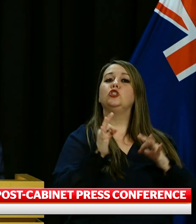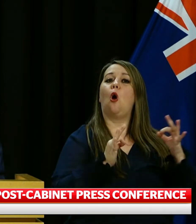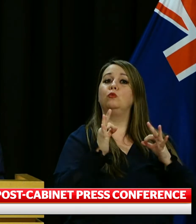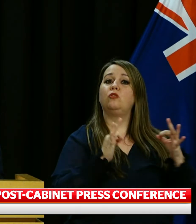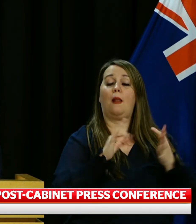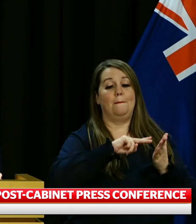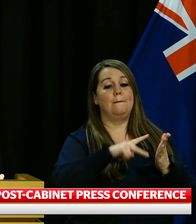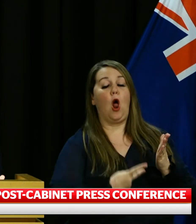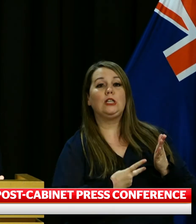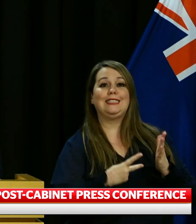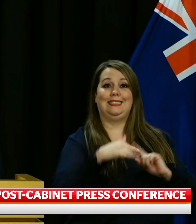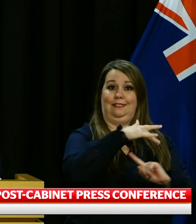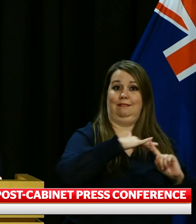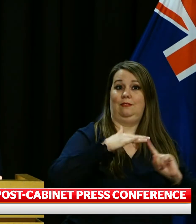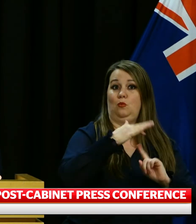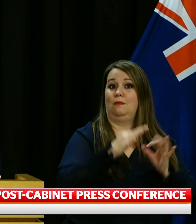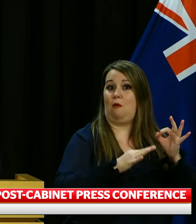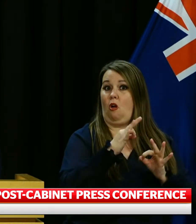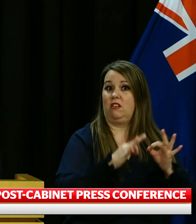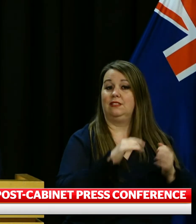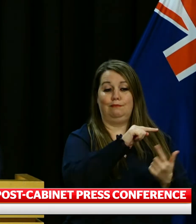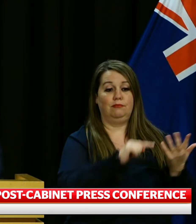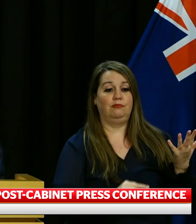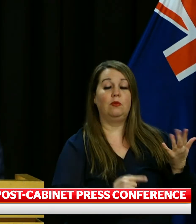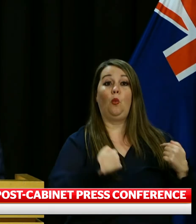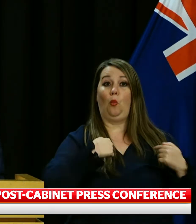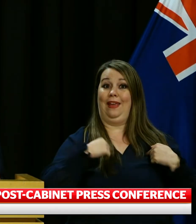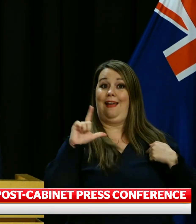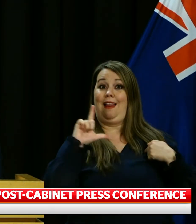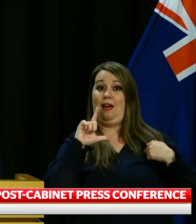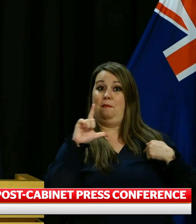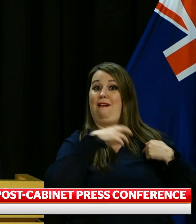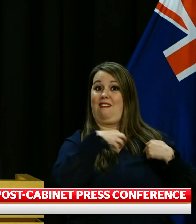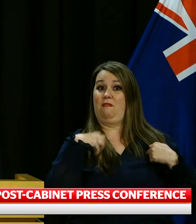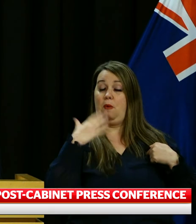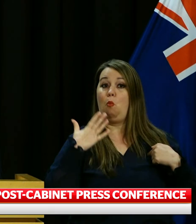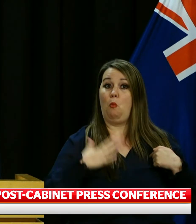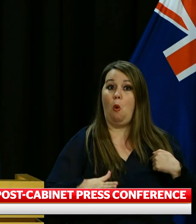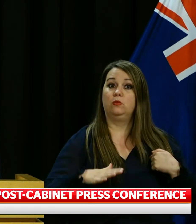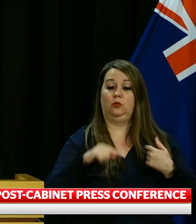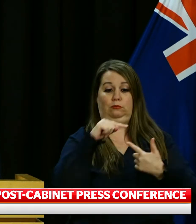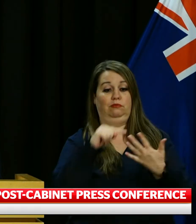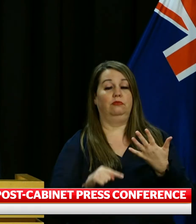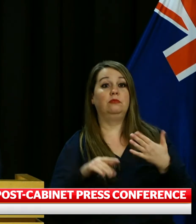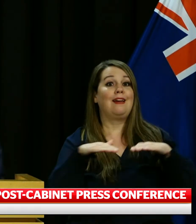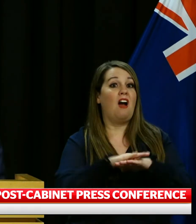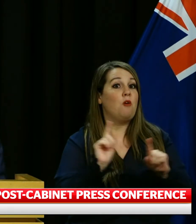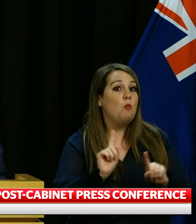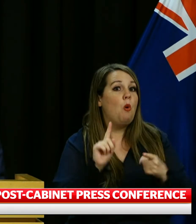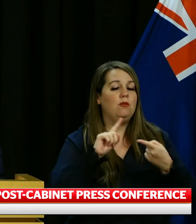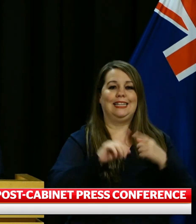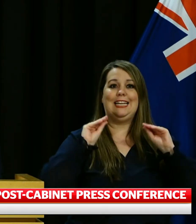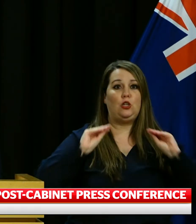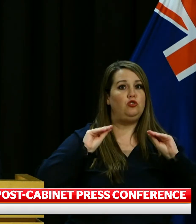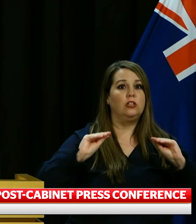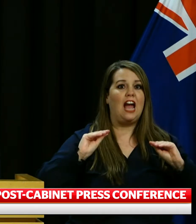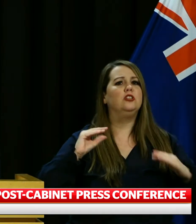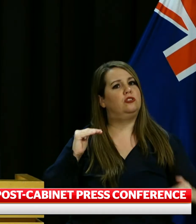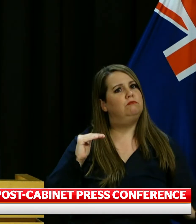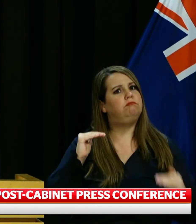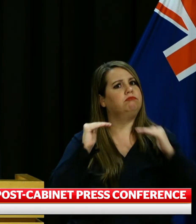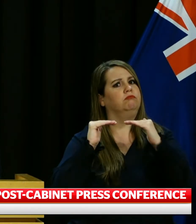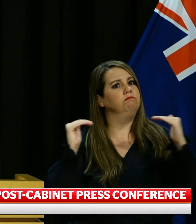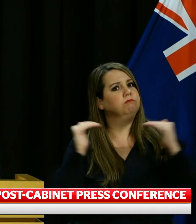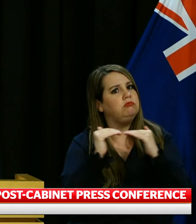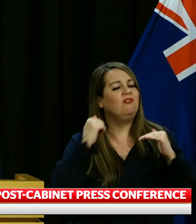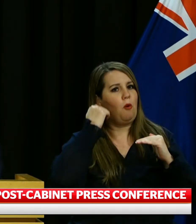some of the things that we are trying to achieve as a government, making sure that we're closing gaps in terms of educational achievement, making sure we're delivering better health